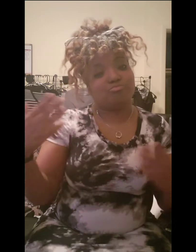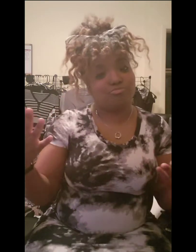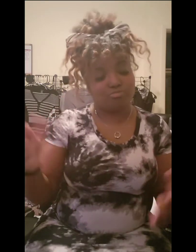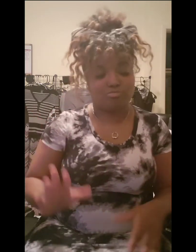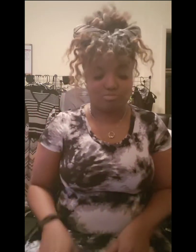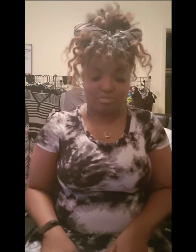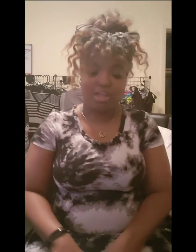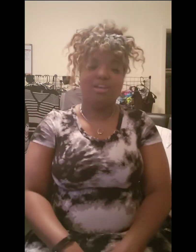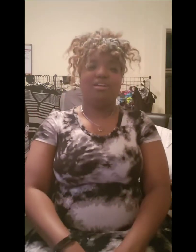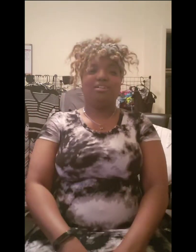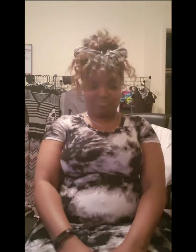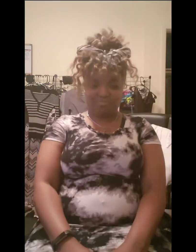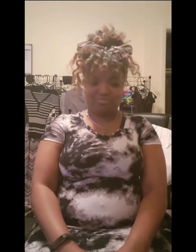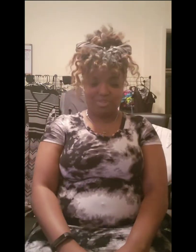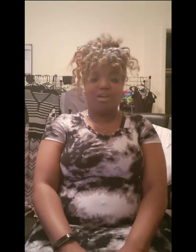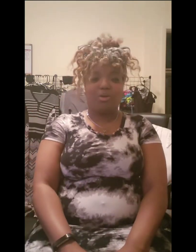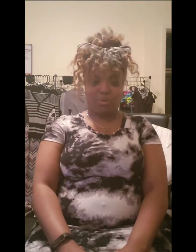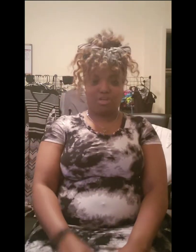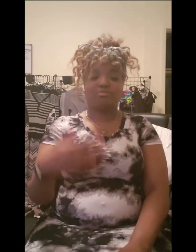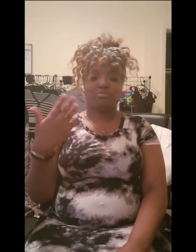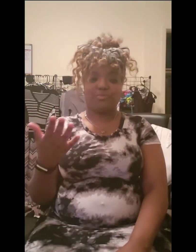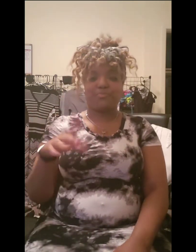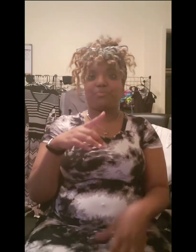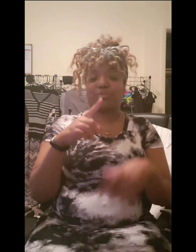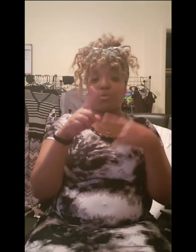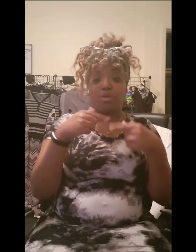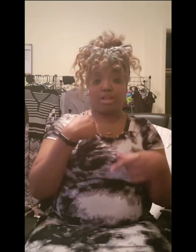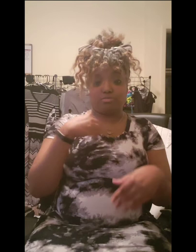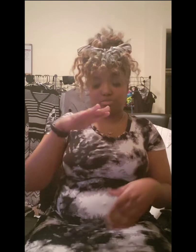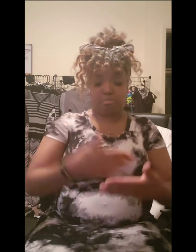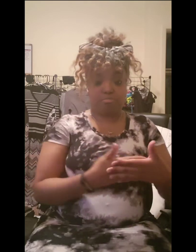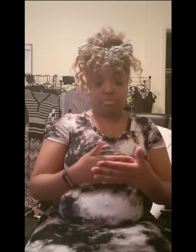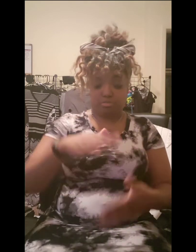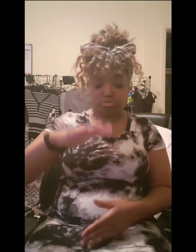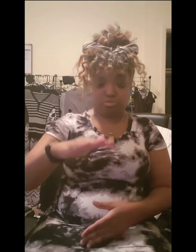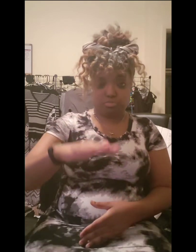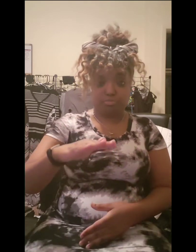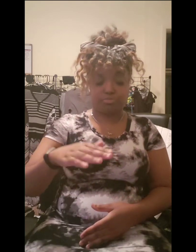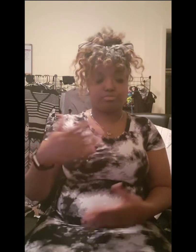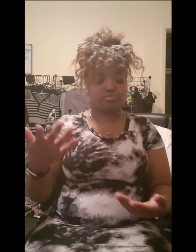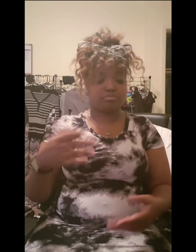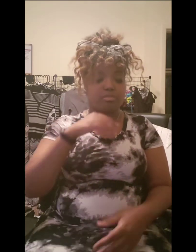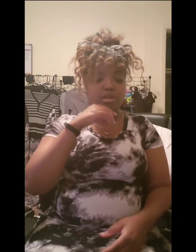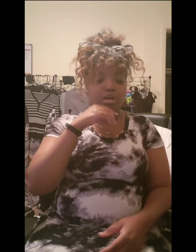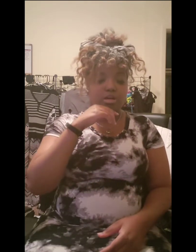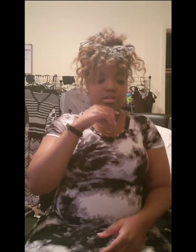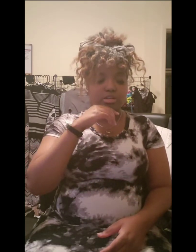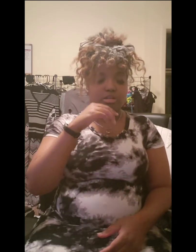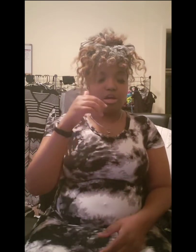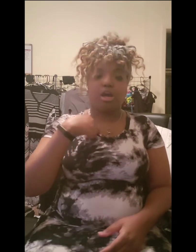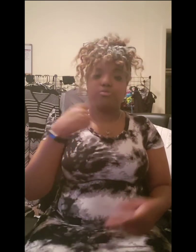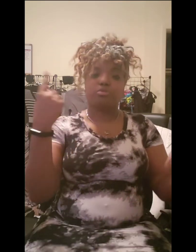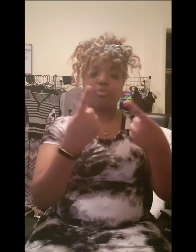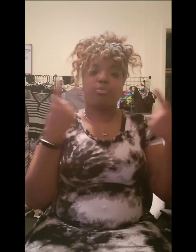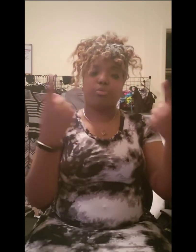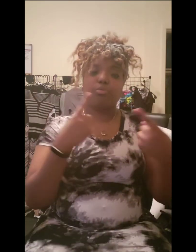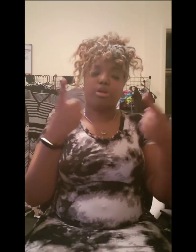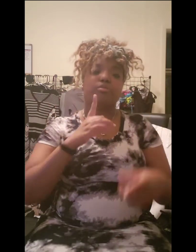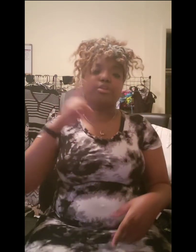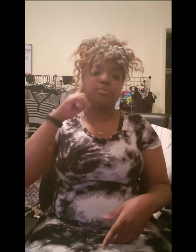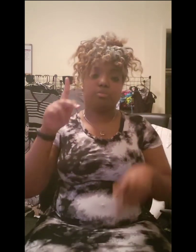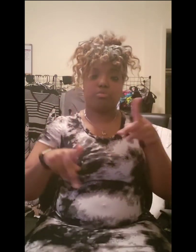right now for these stupid contacts. I don't know how y'all do it. It is aggravating. Anyways, when I was a